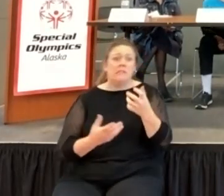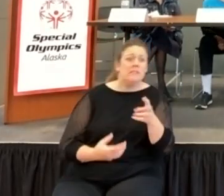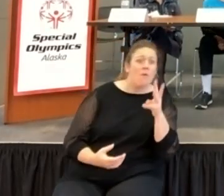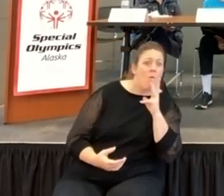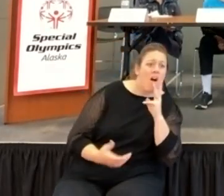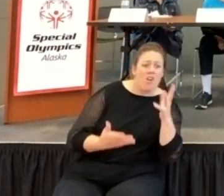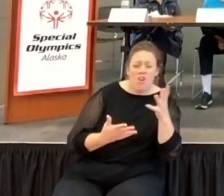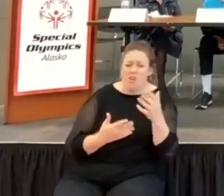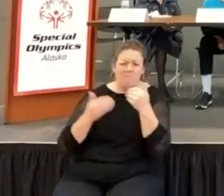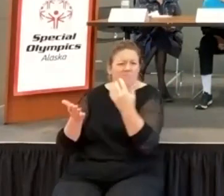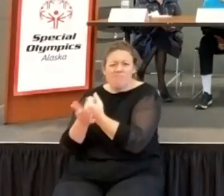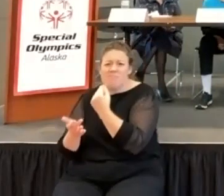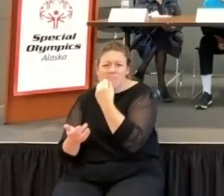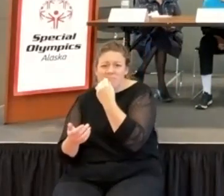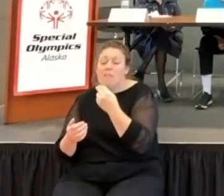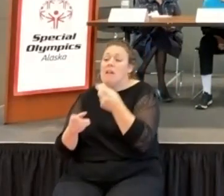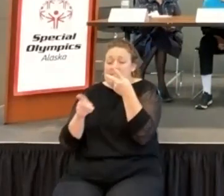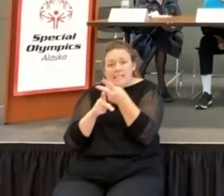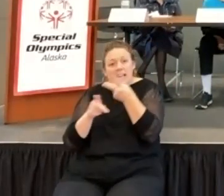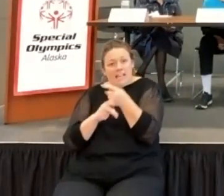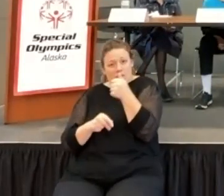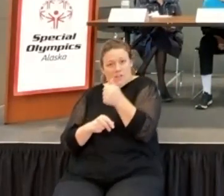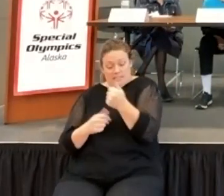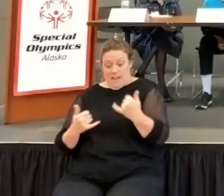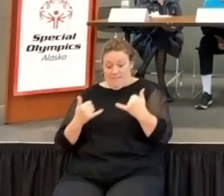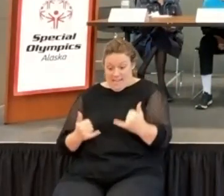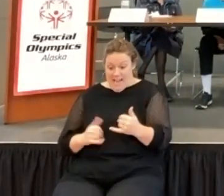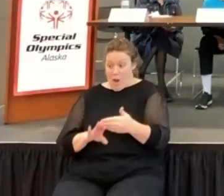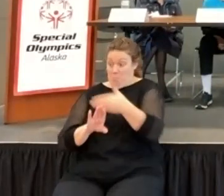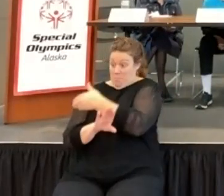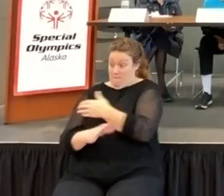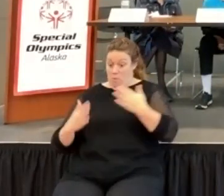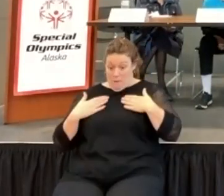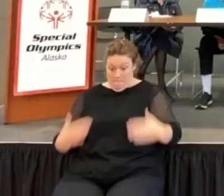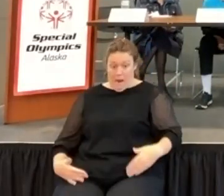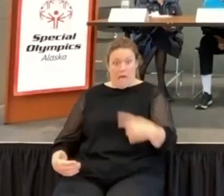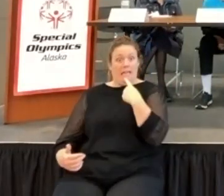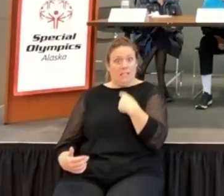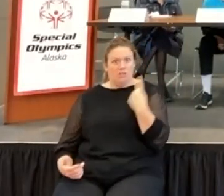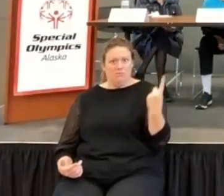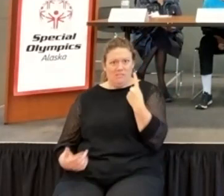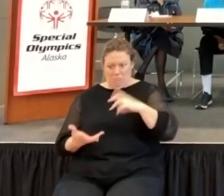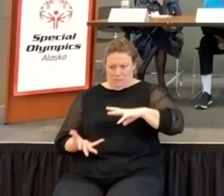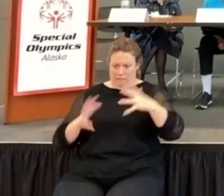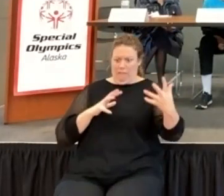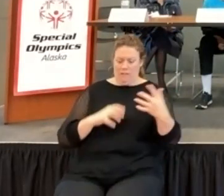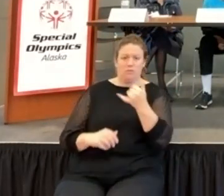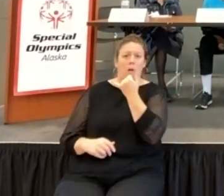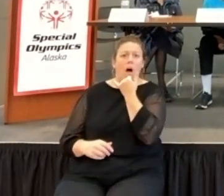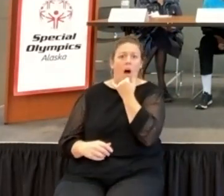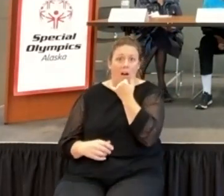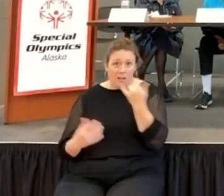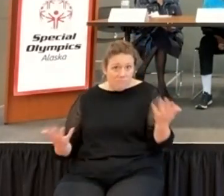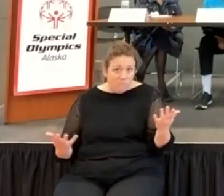till you're hungry to eat. He's right. Because if you wait till you're thirsty to take a drink of that water, you're gonna drink that whole bottle, and then you're gonna run to the